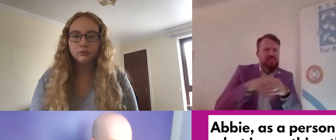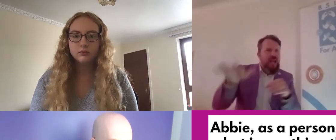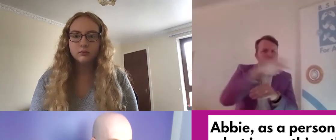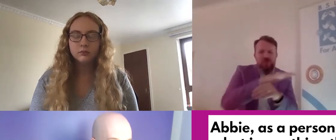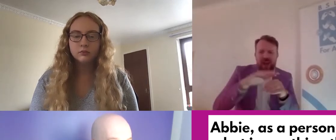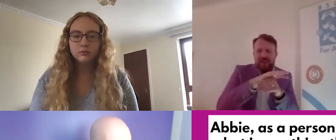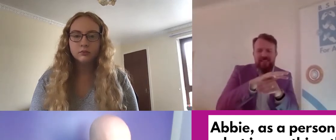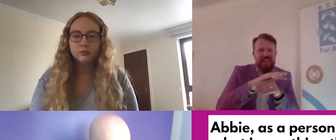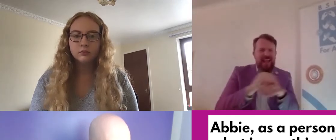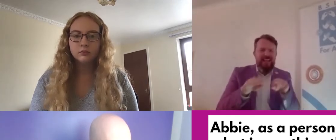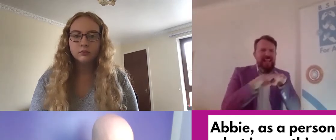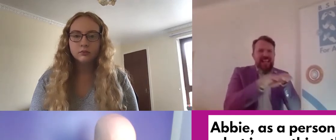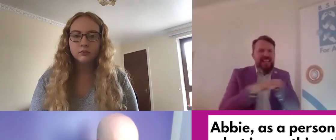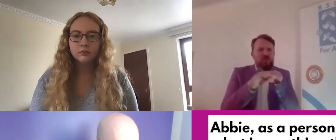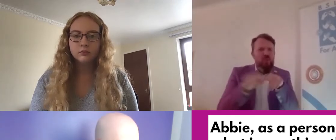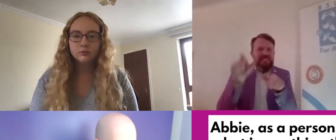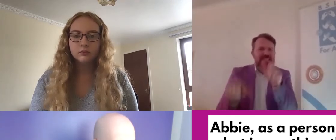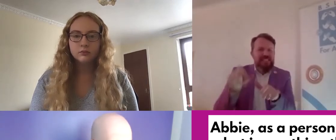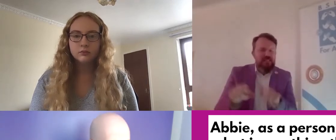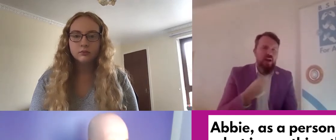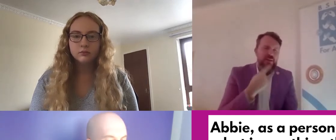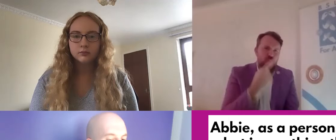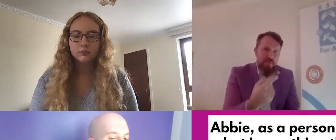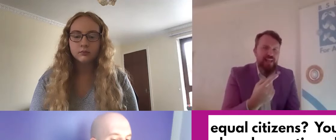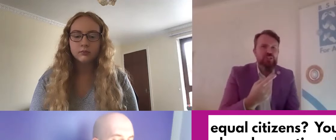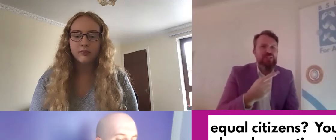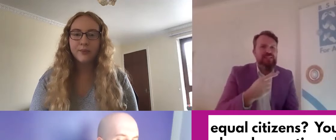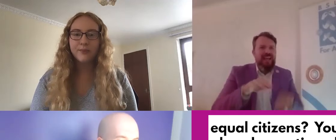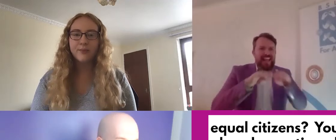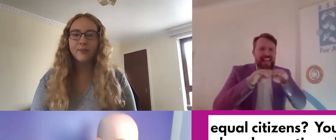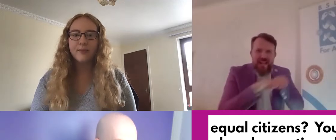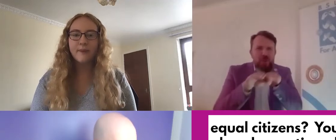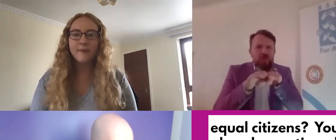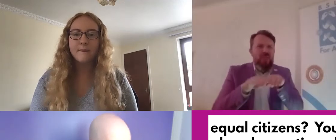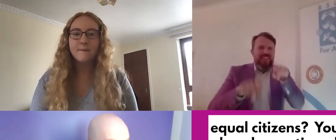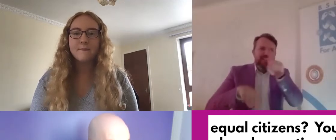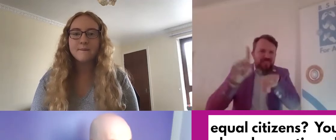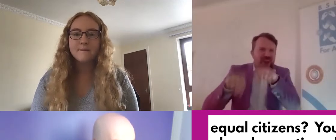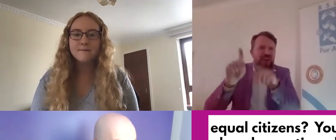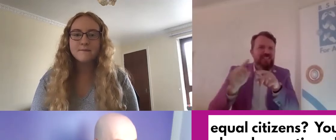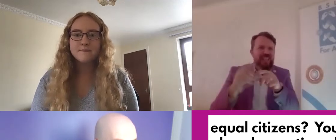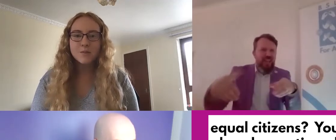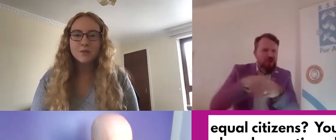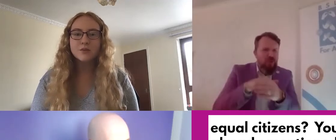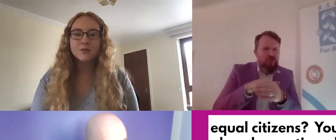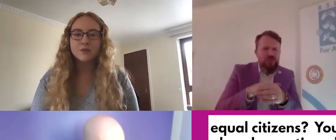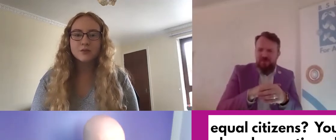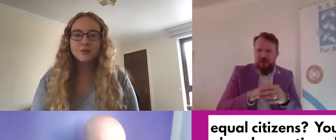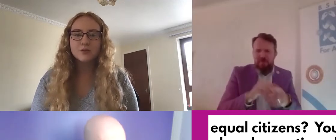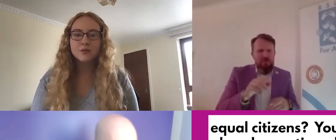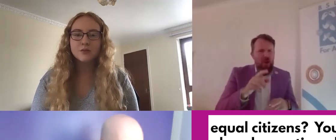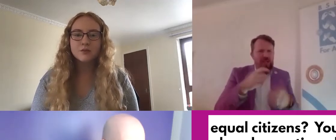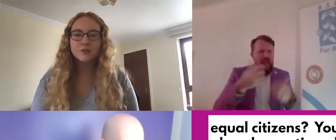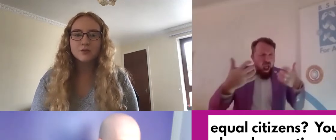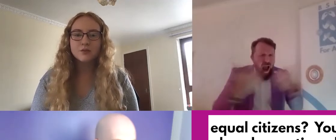users can be included in society, you know, and treated as equal citizens? Now, you already mentioned equality